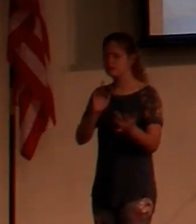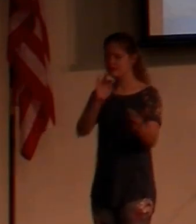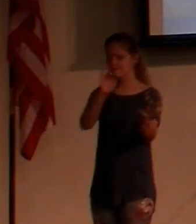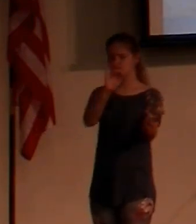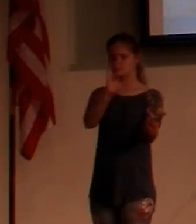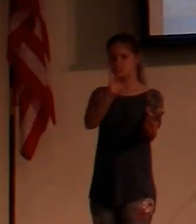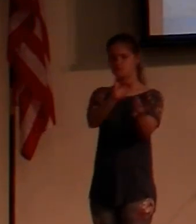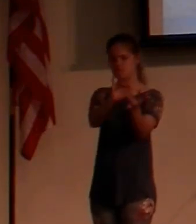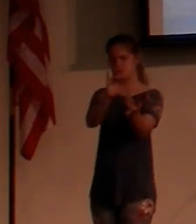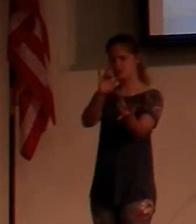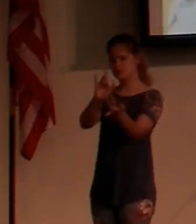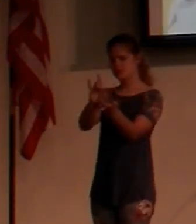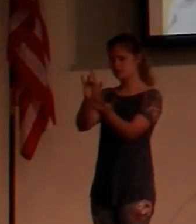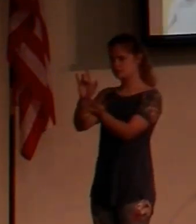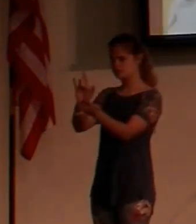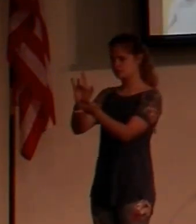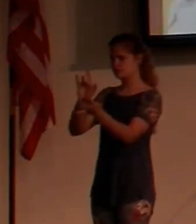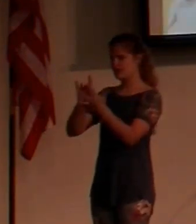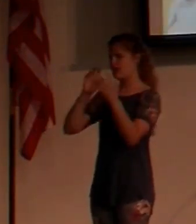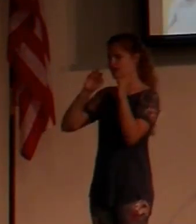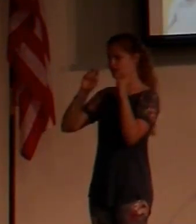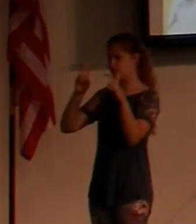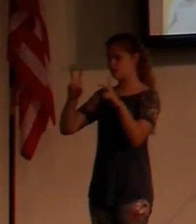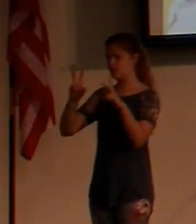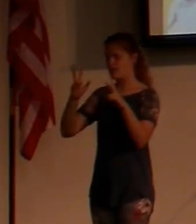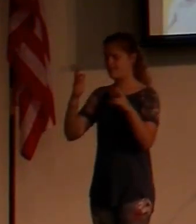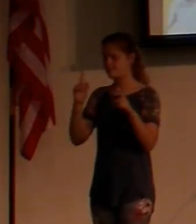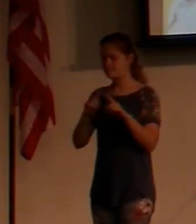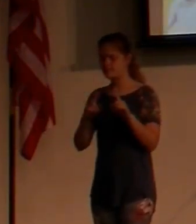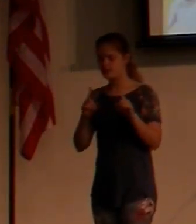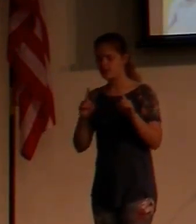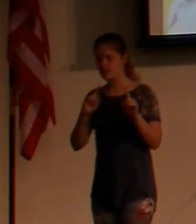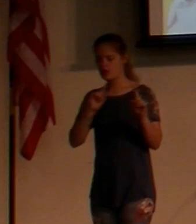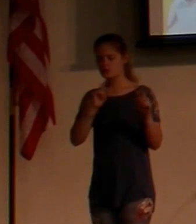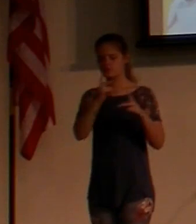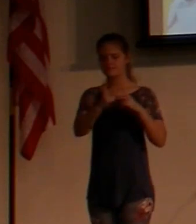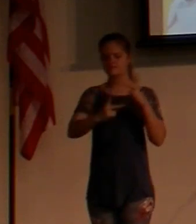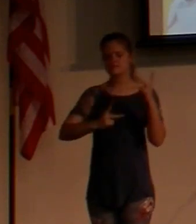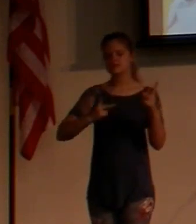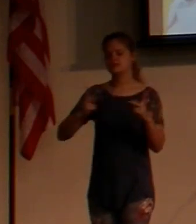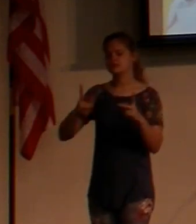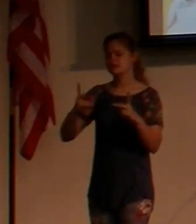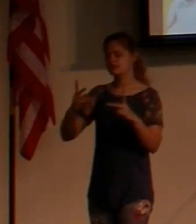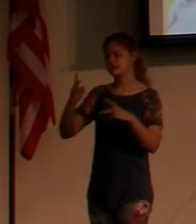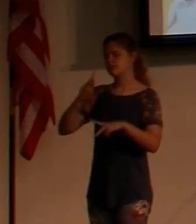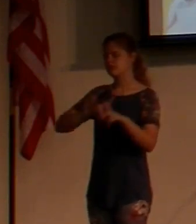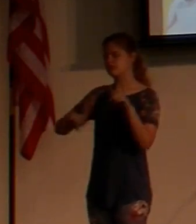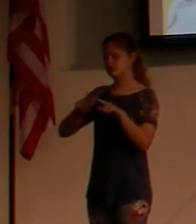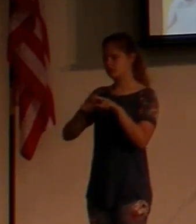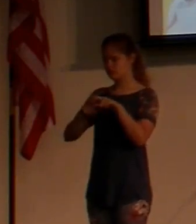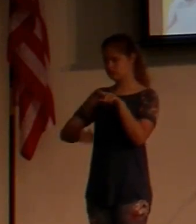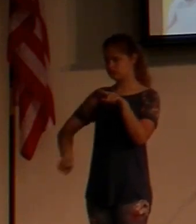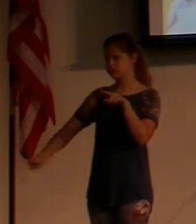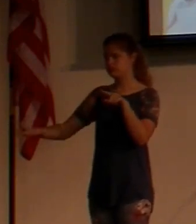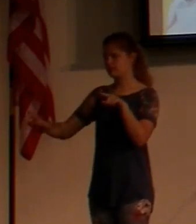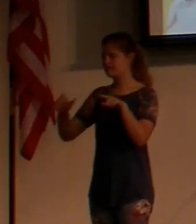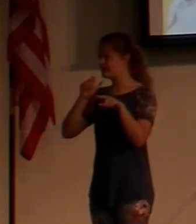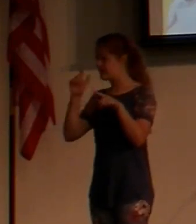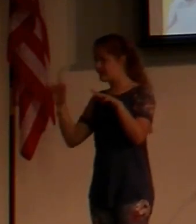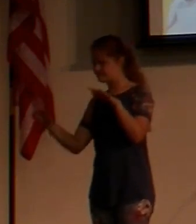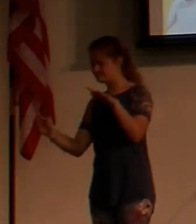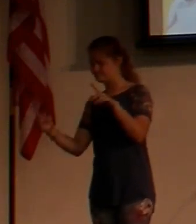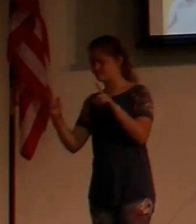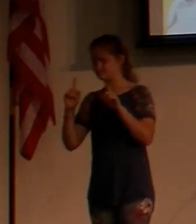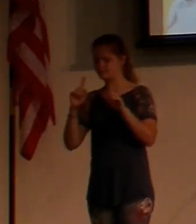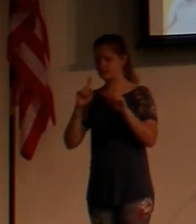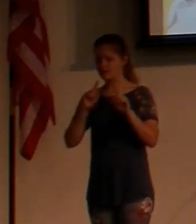community. We went and visited the hospital. But here's what I want to get to. We went and visited those members that were falling away, that hadn't been showing up.